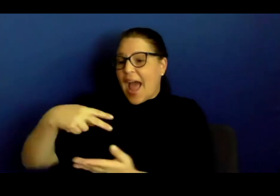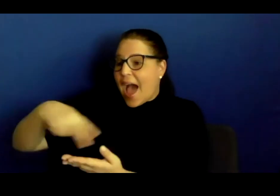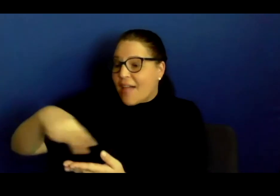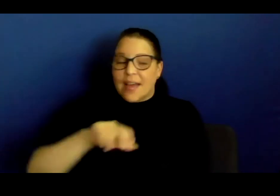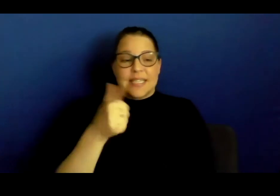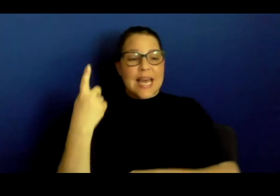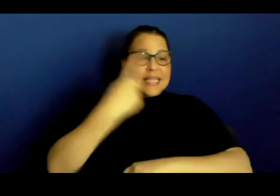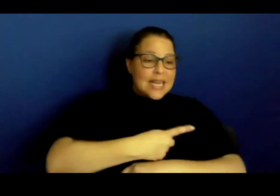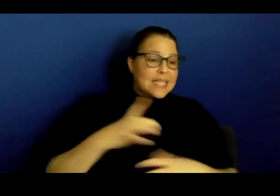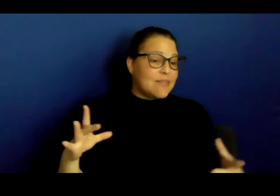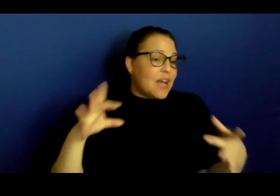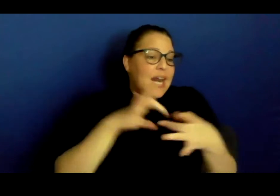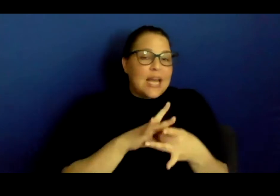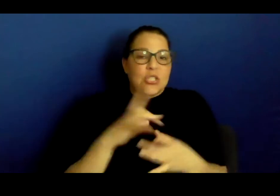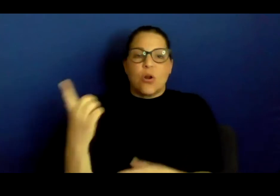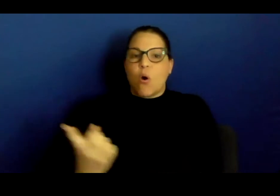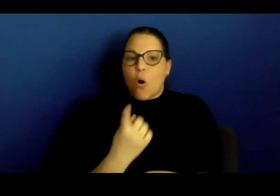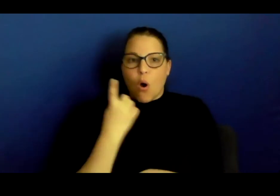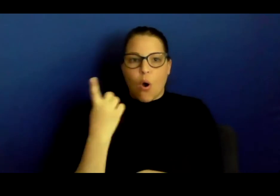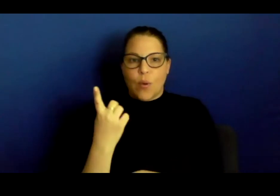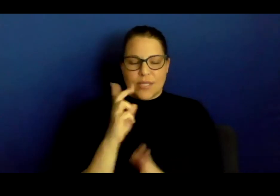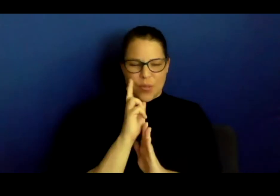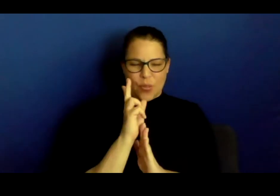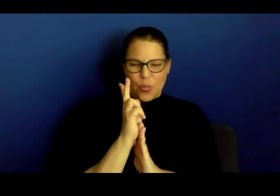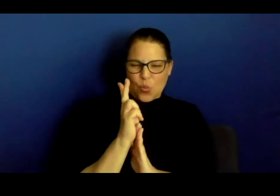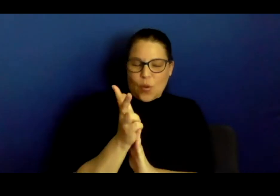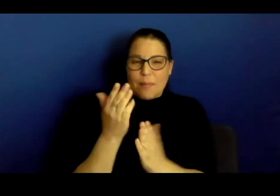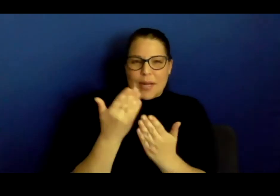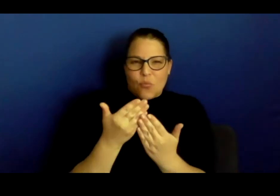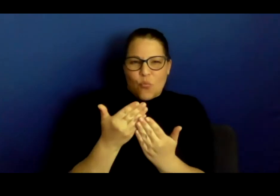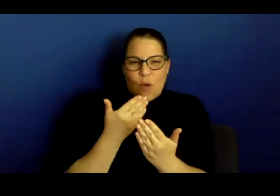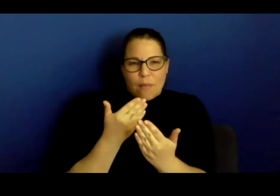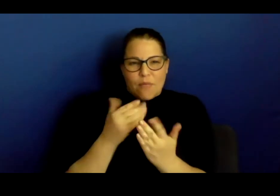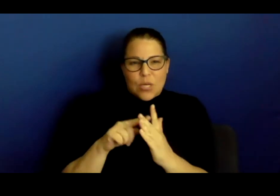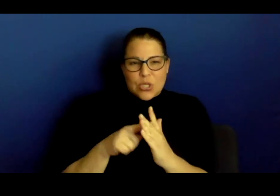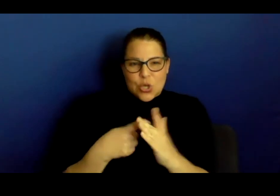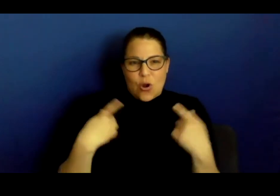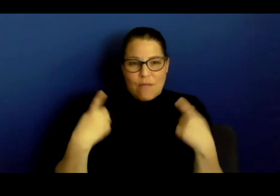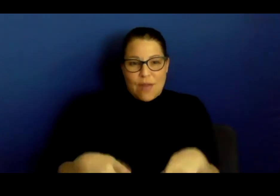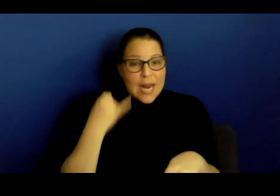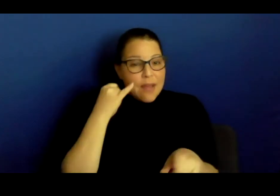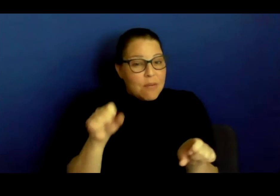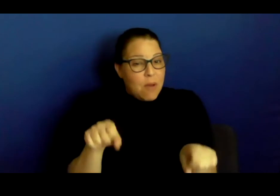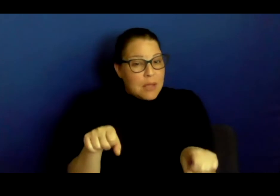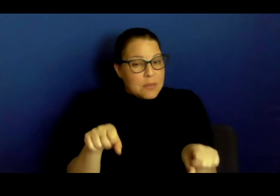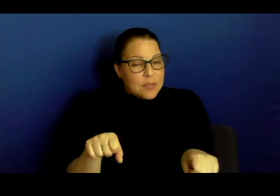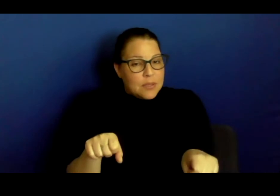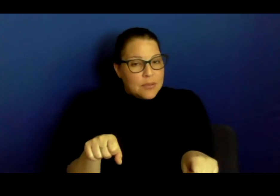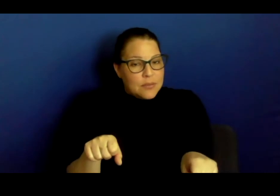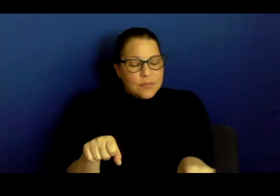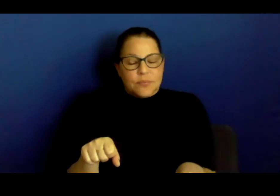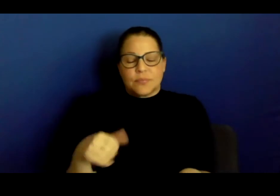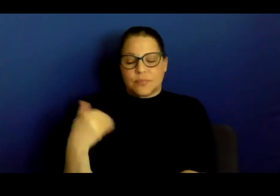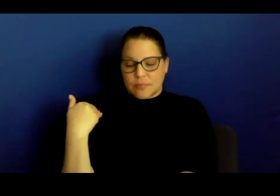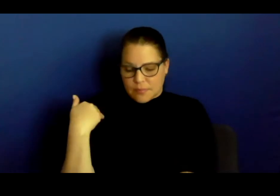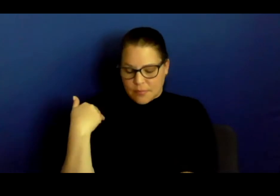experience, for you to always, literally like 3 minutes before the event, if you can, if you're facilitating, to remind yourself